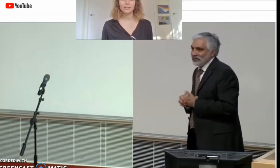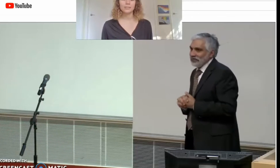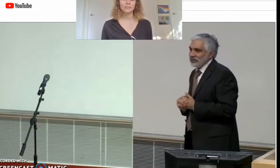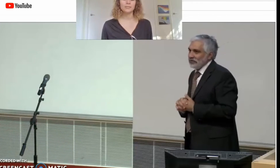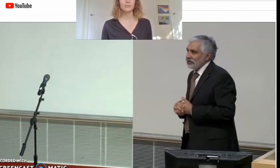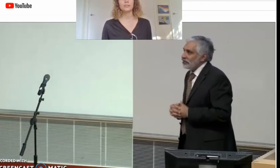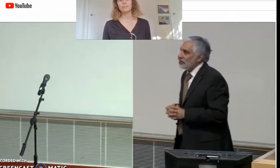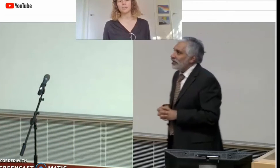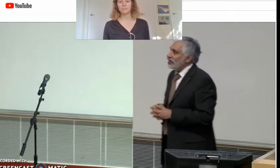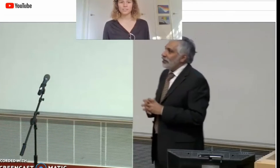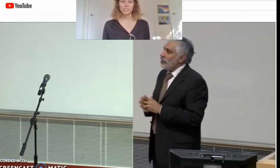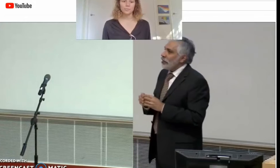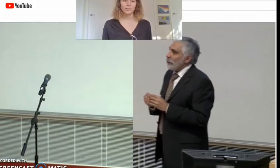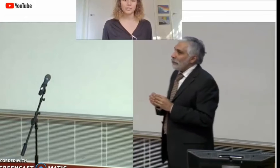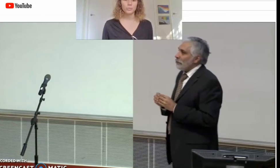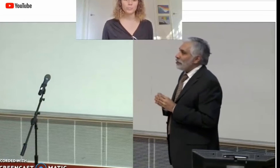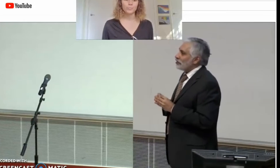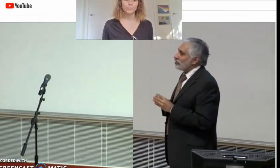dialogue, having a conversation about it too.